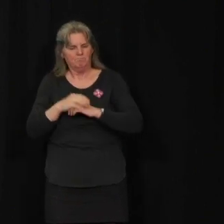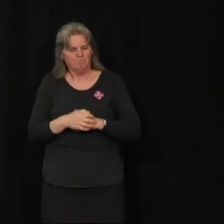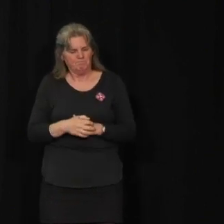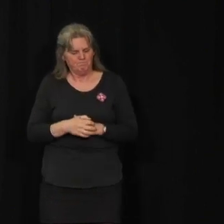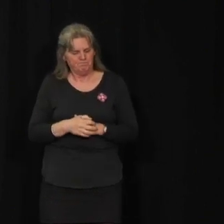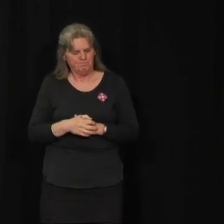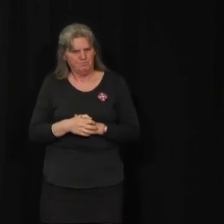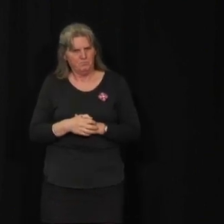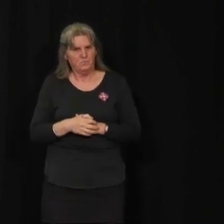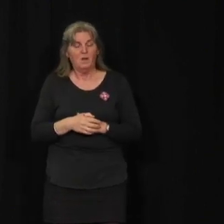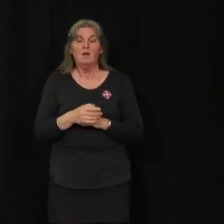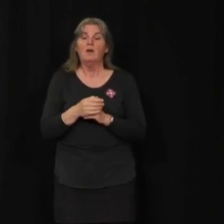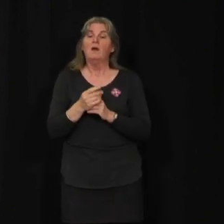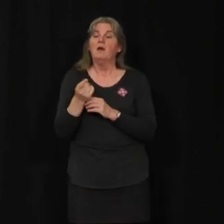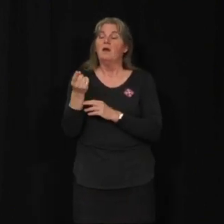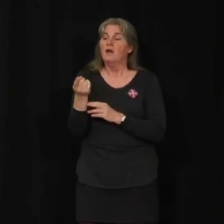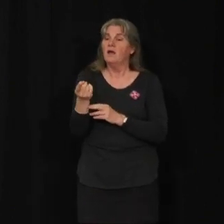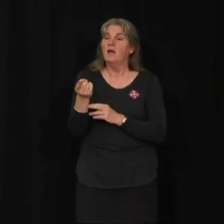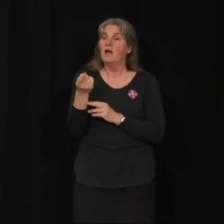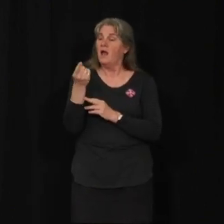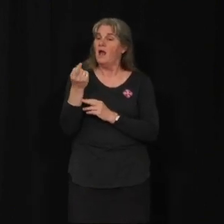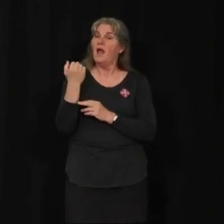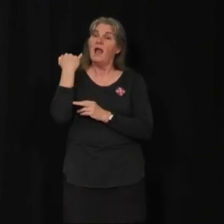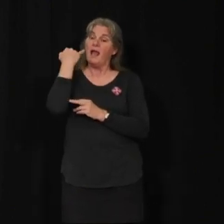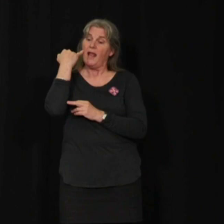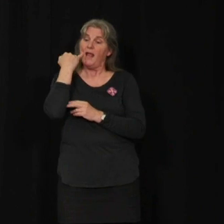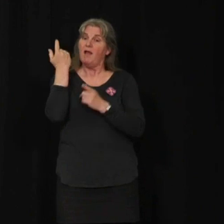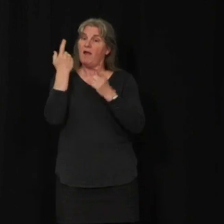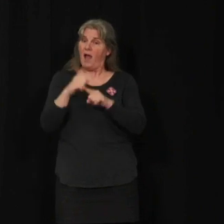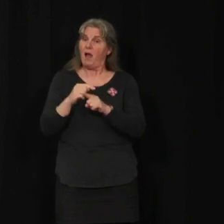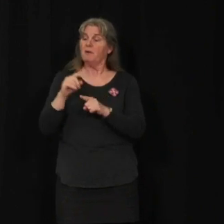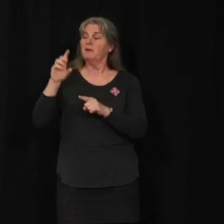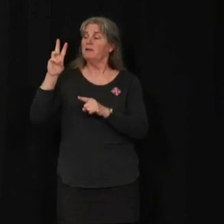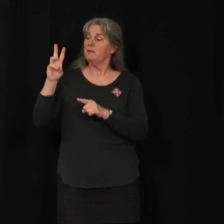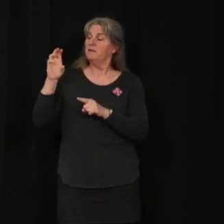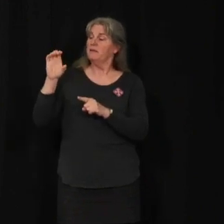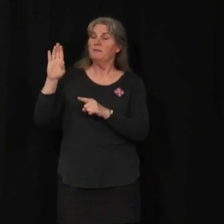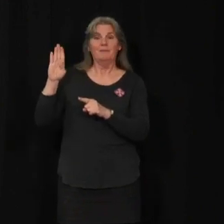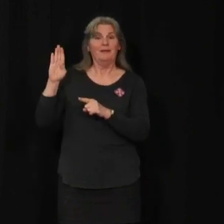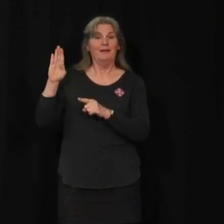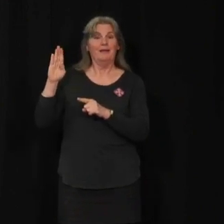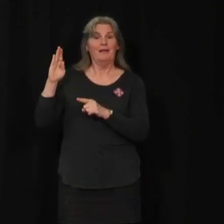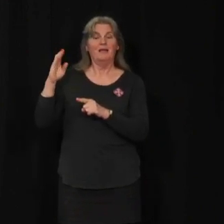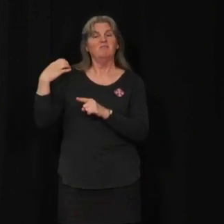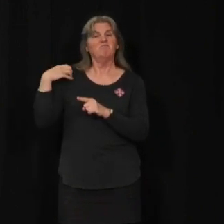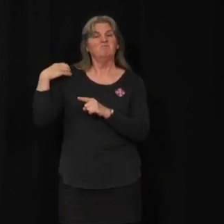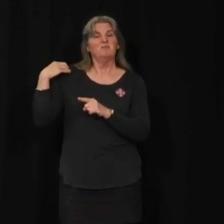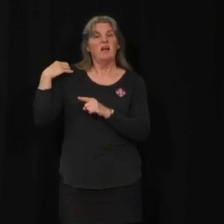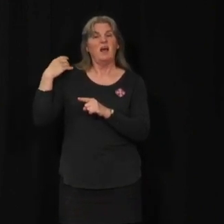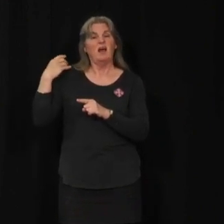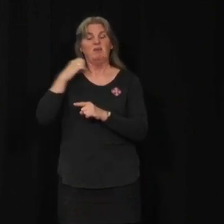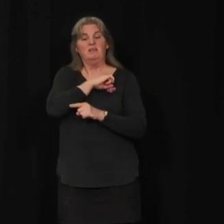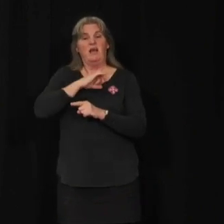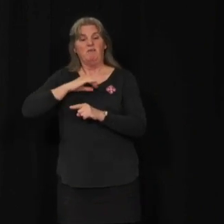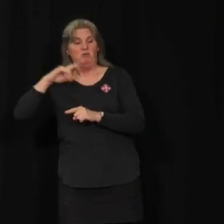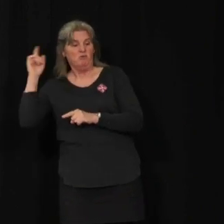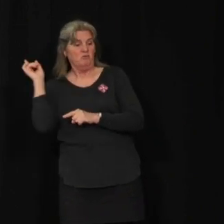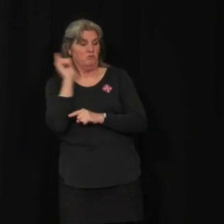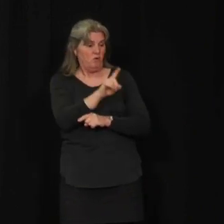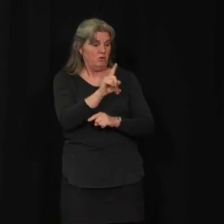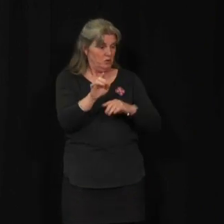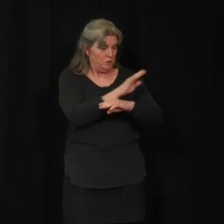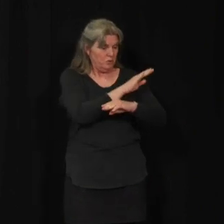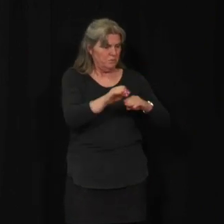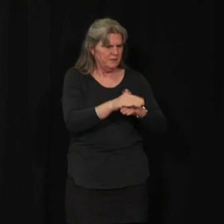occupational health and safety officer performs a site visit, employers may be asked to produce a copy of